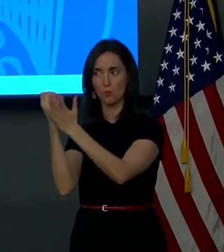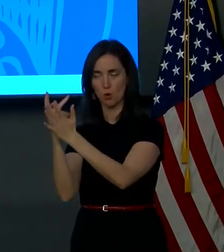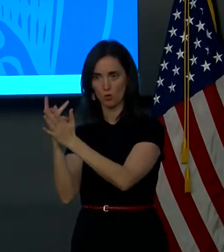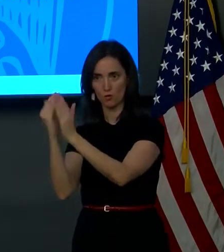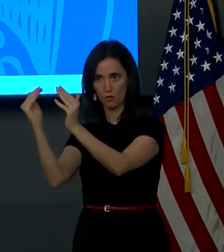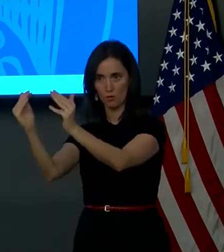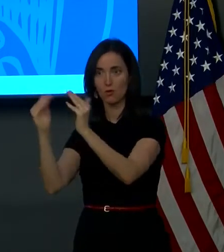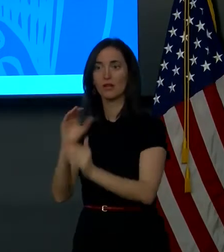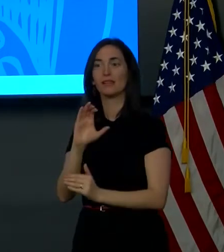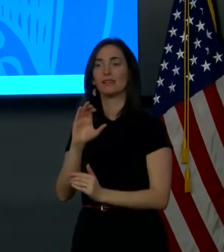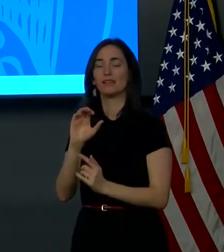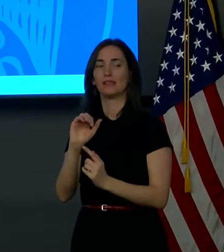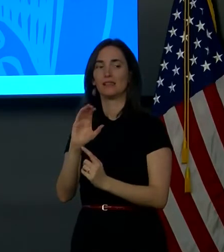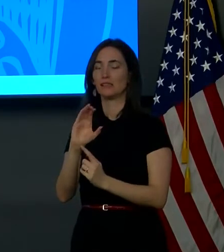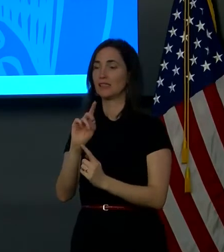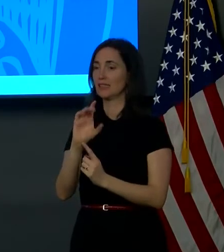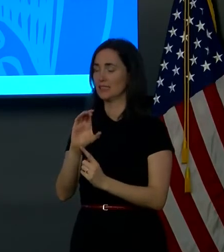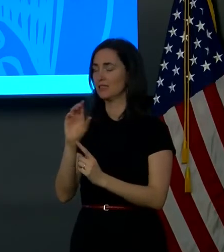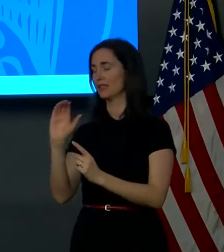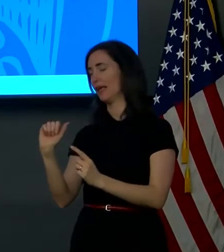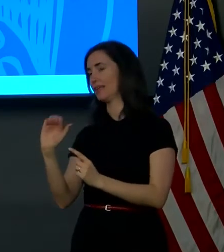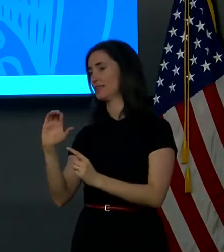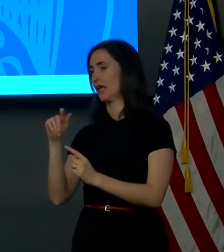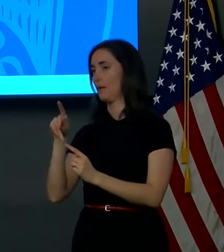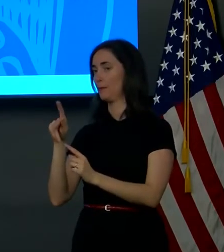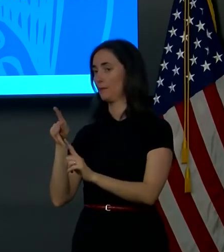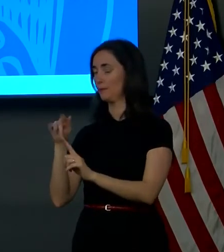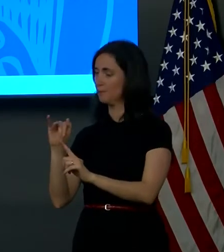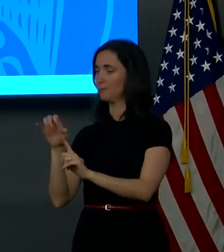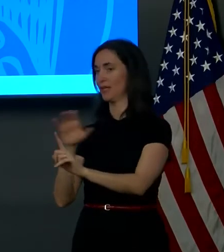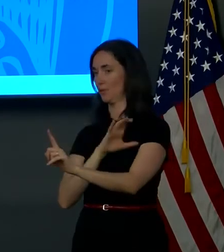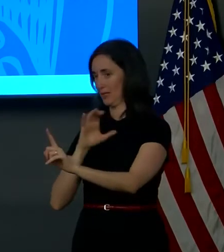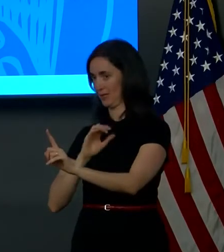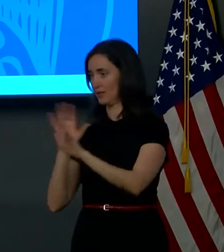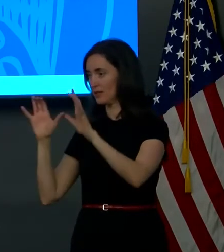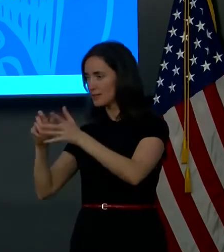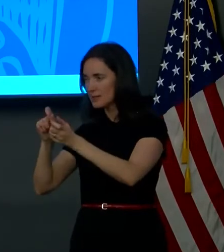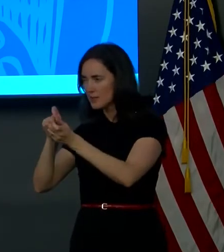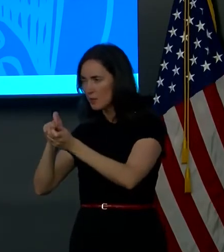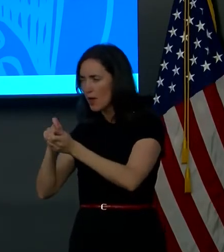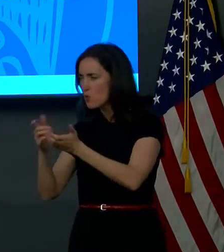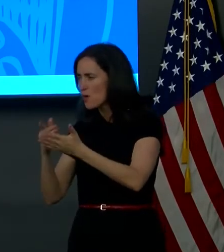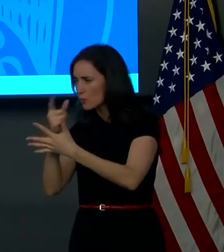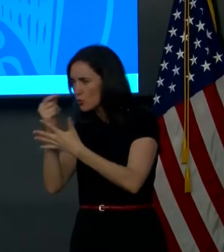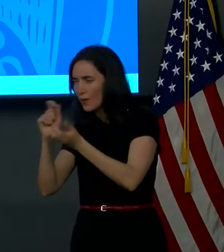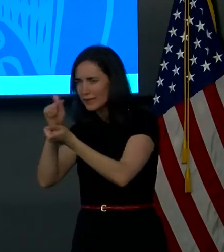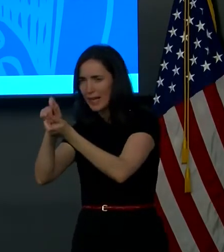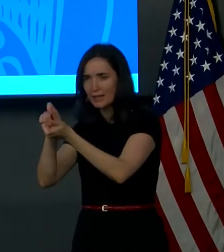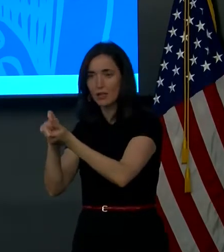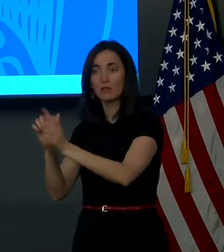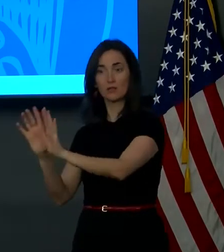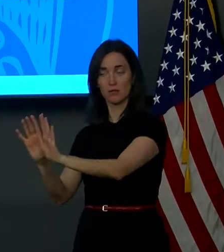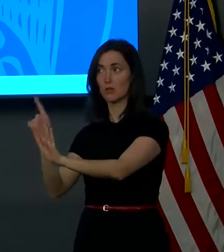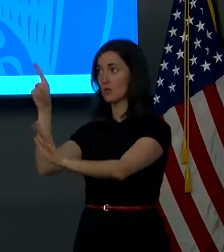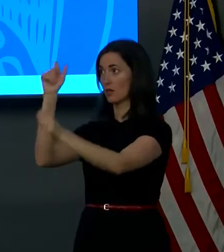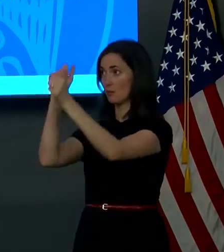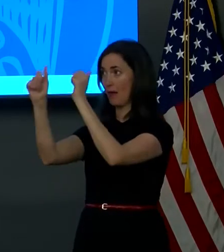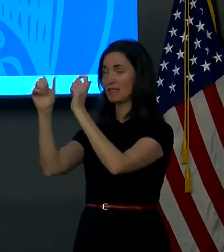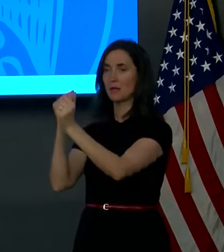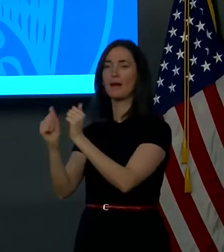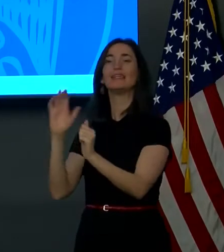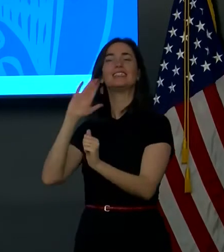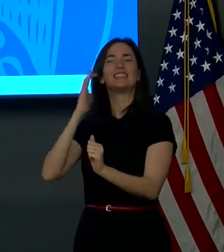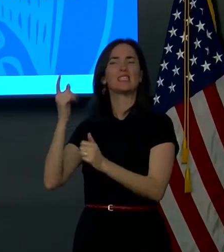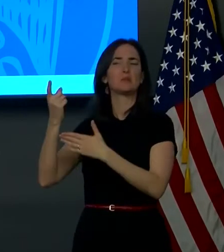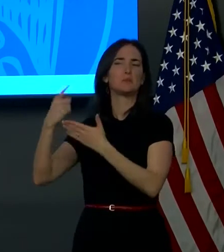CDC's ACIP committee to make granular recommendations. Once those two things happen, and it looks like that will likely take place over the